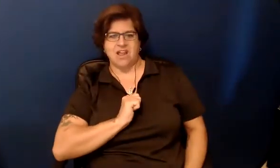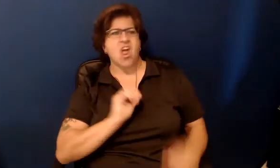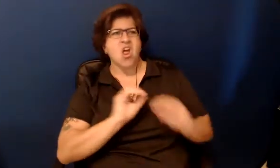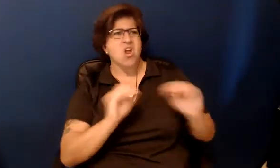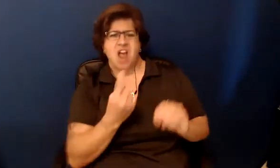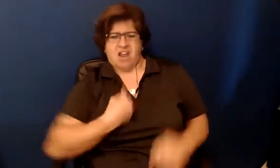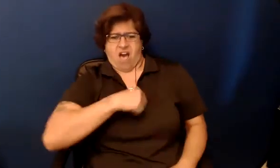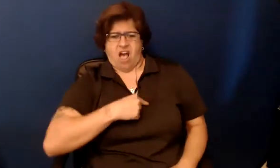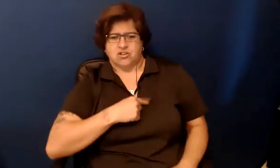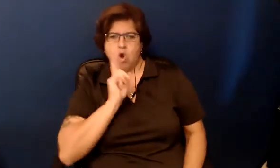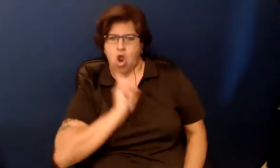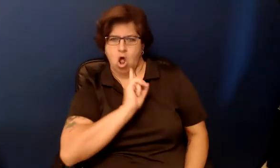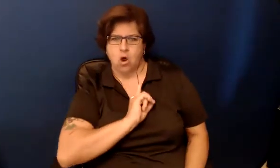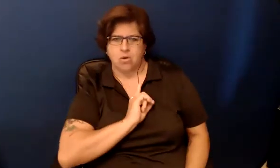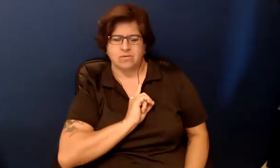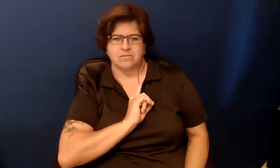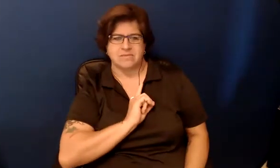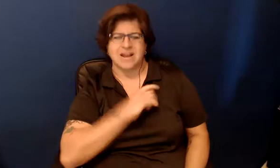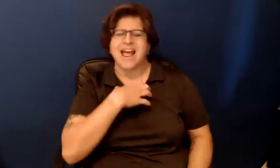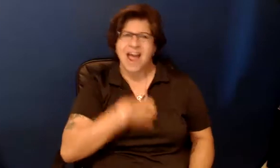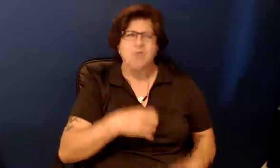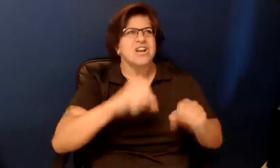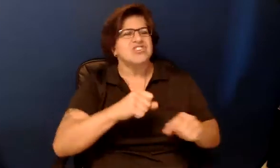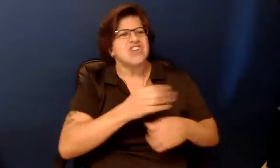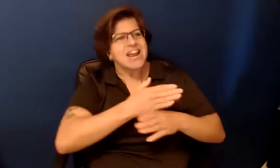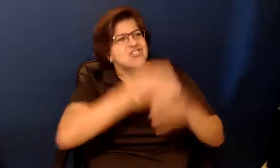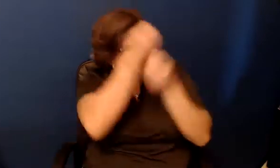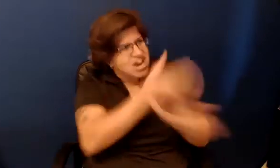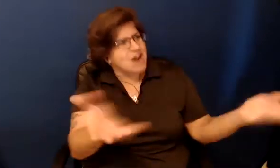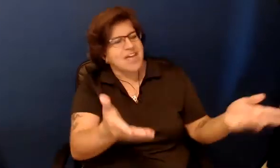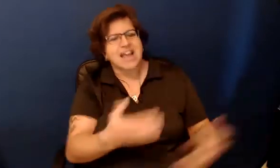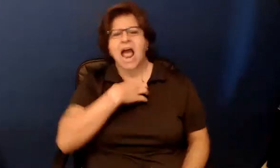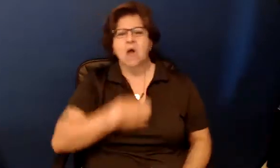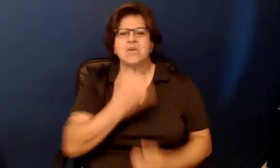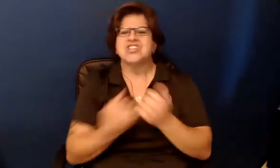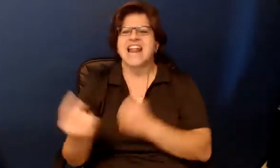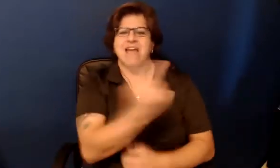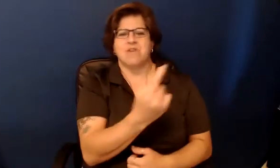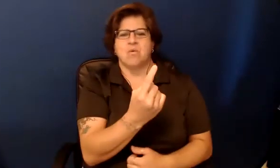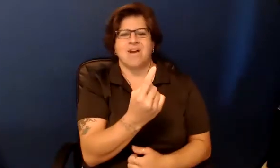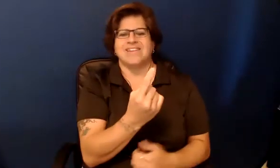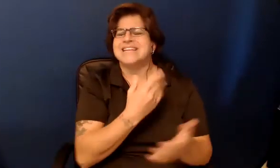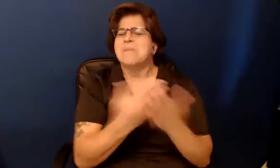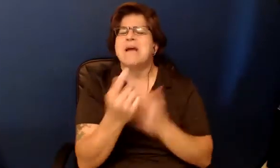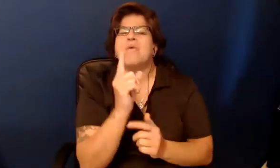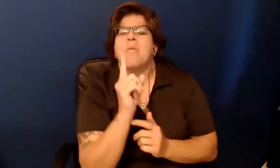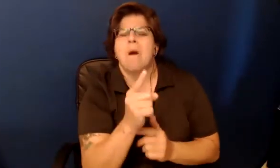that we are not, that none of us are alone. I wish I could share that. I wish that everyone, that